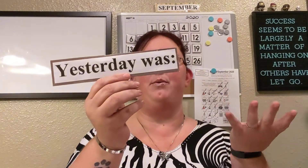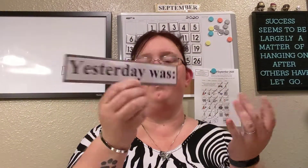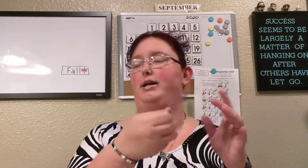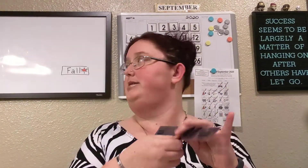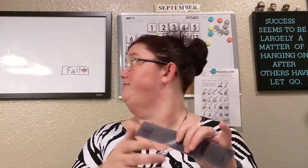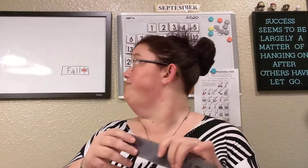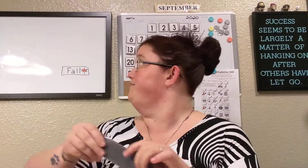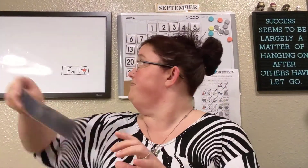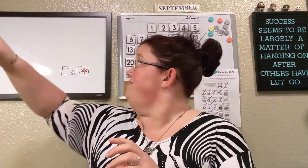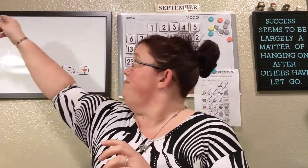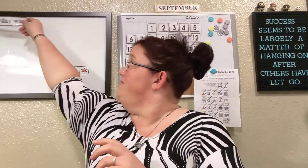what?